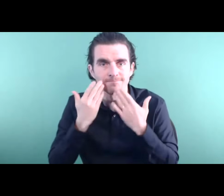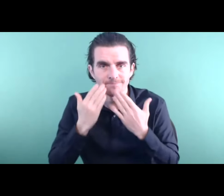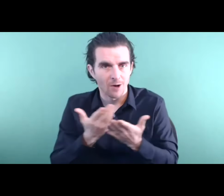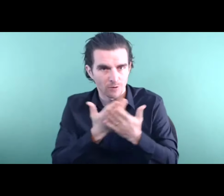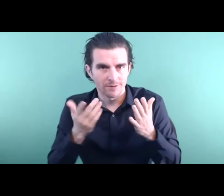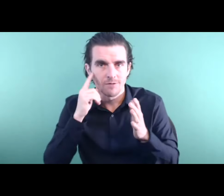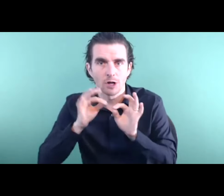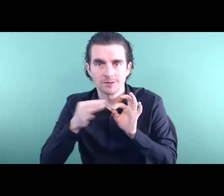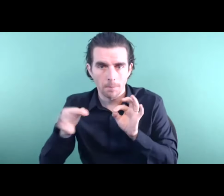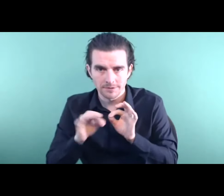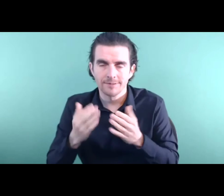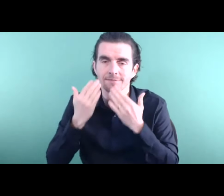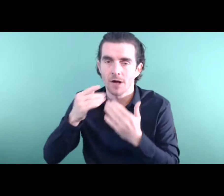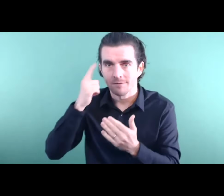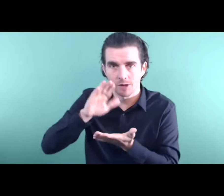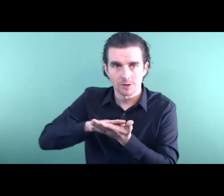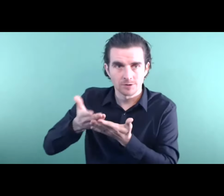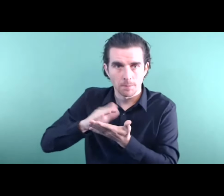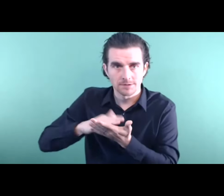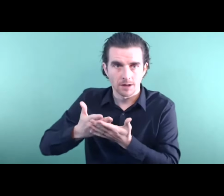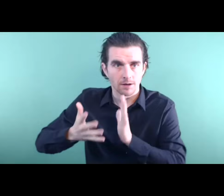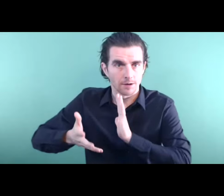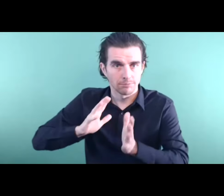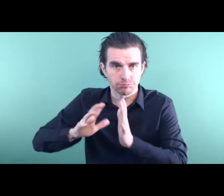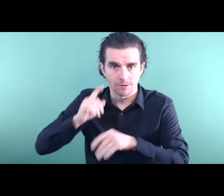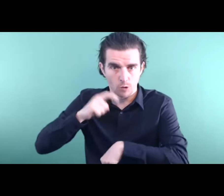rapid changes of speakers and